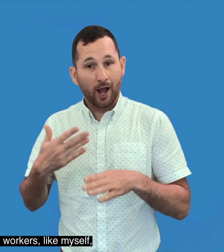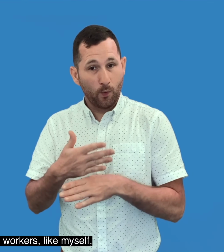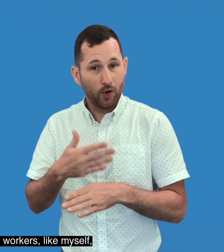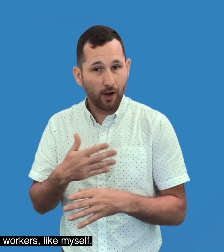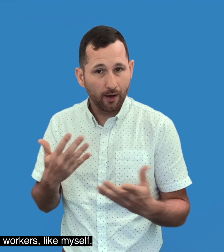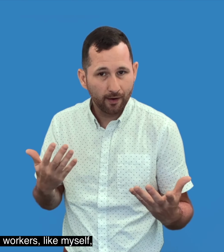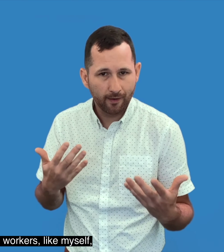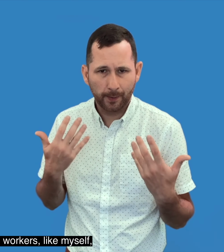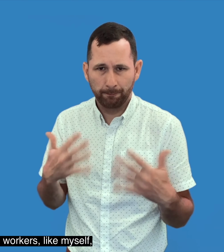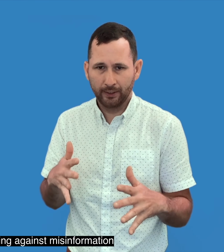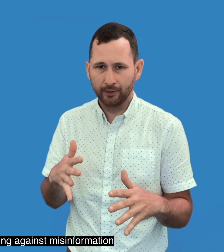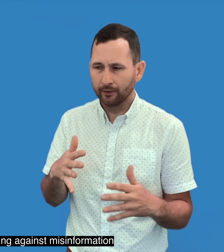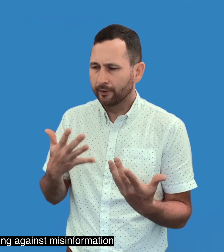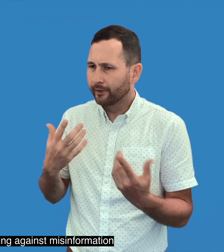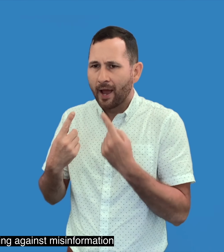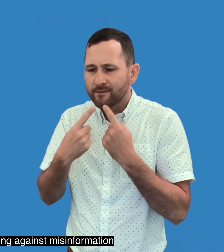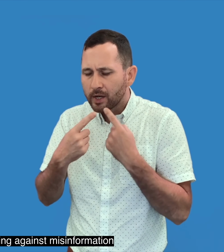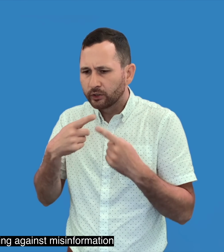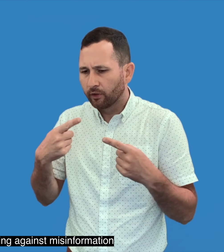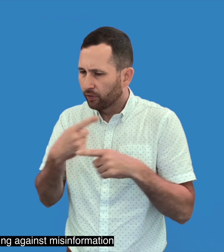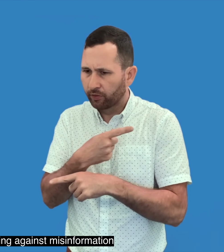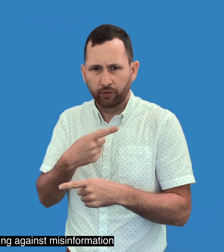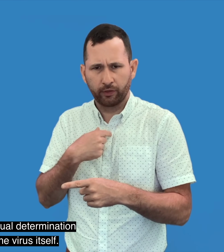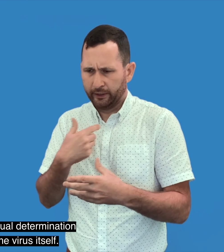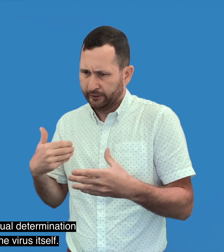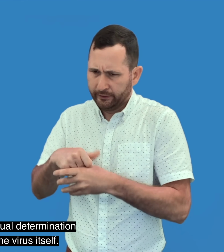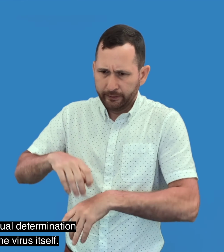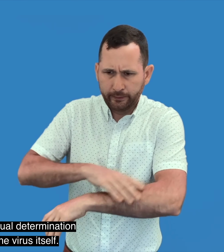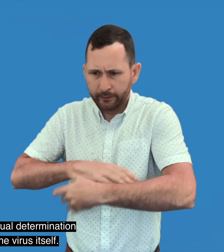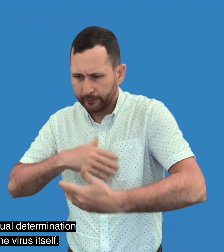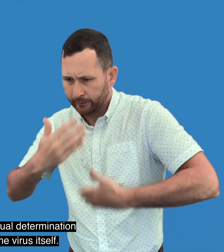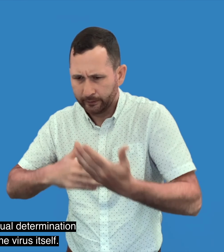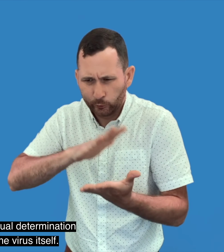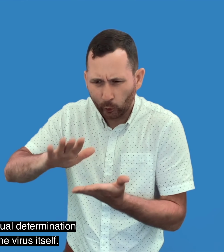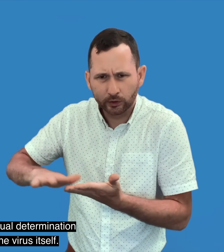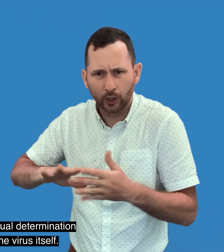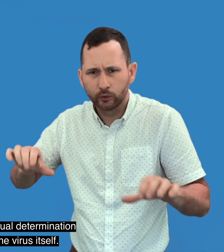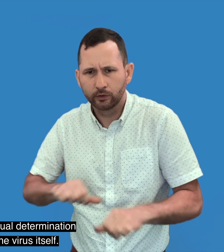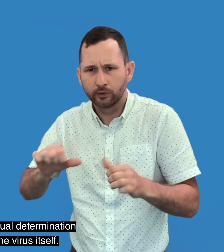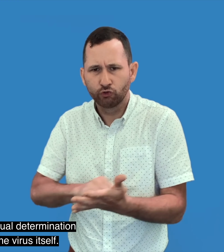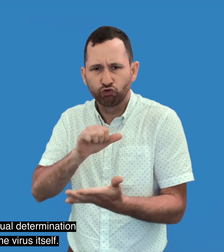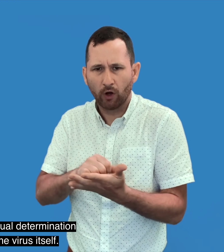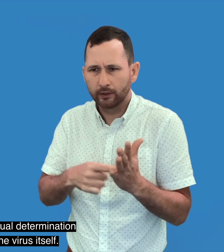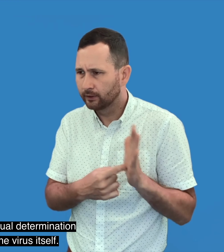Healthcare workers like myself have been fighting against misinformation with equal determination as the virus itself.